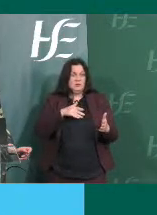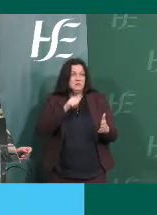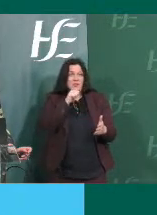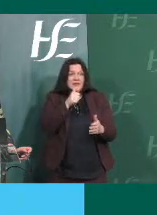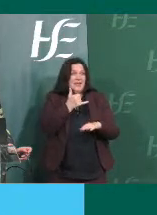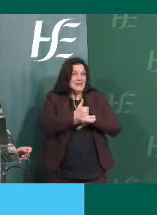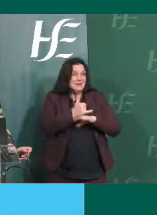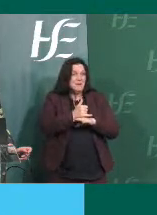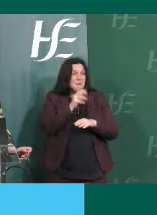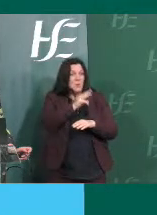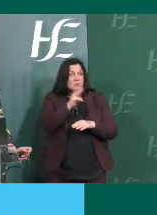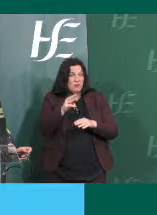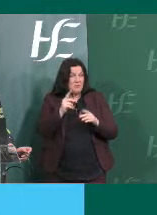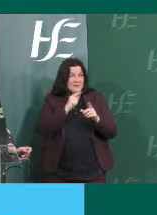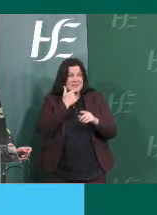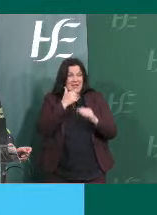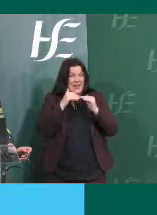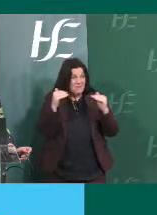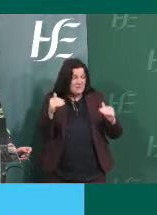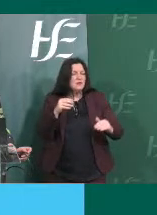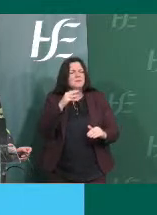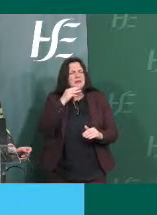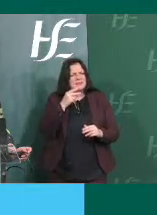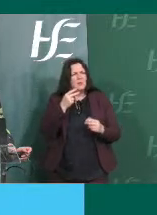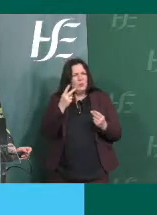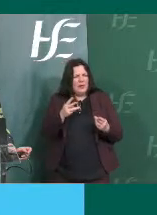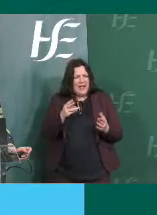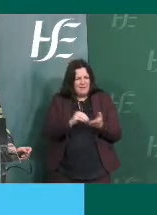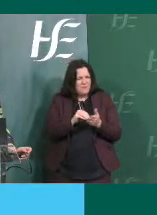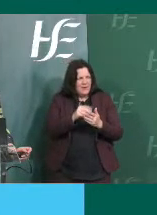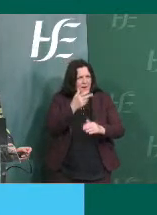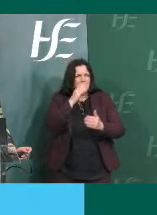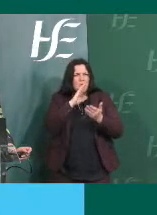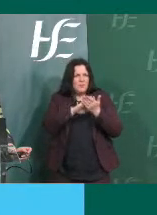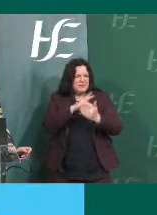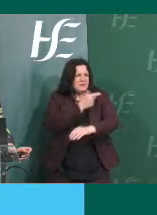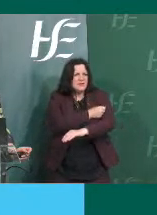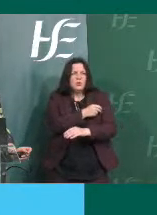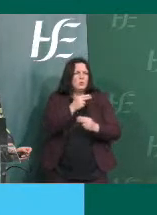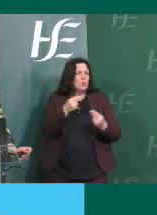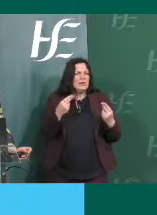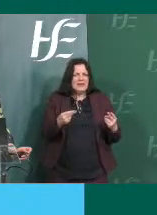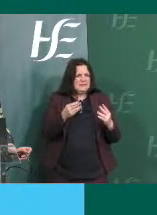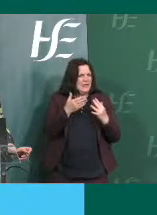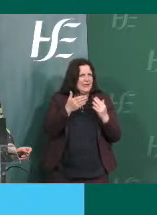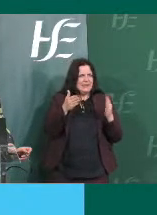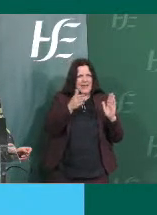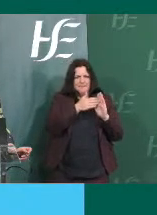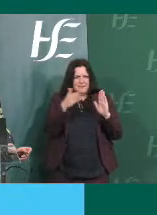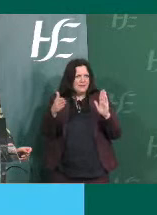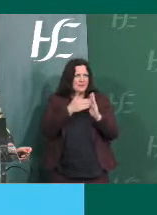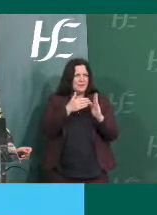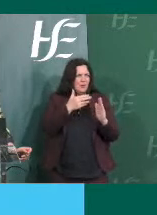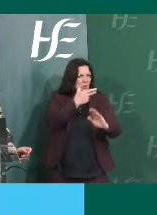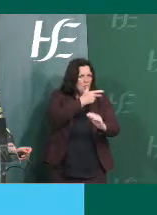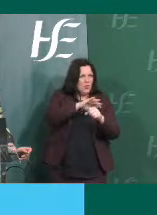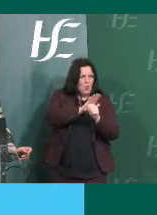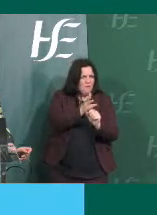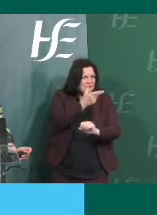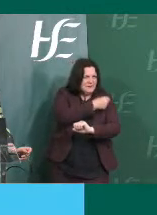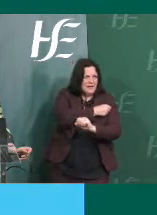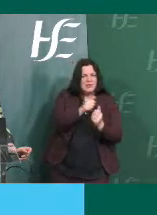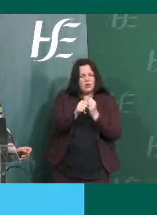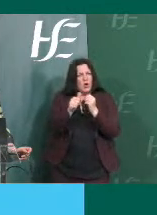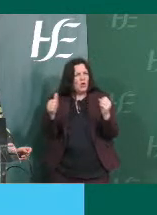be offered these vaccines from October. It's important to be reassured that there's no need to leave any interval, particularly between the COVID-19 vaccines and any